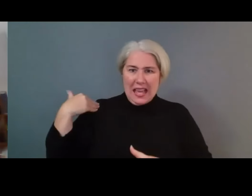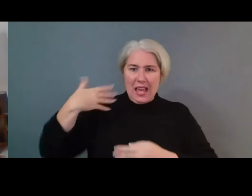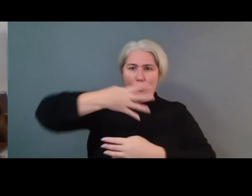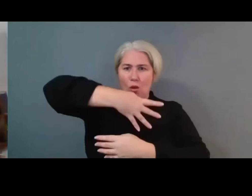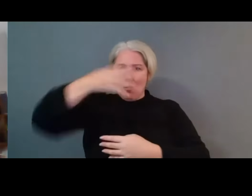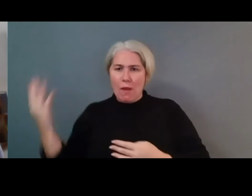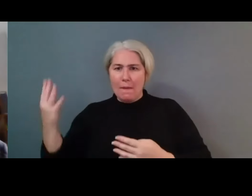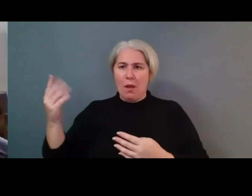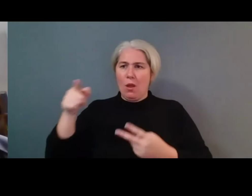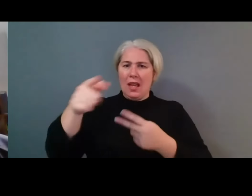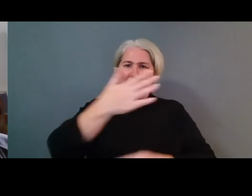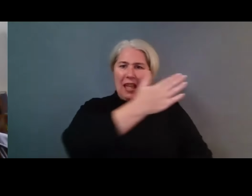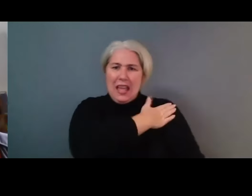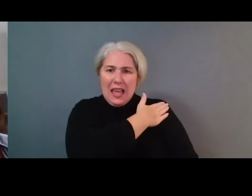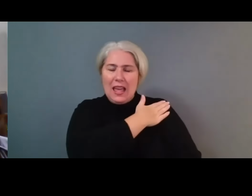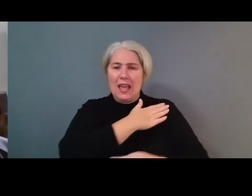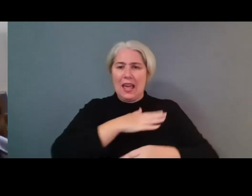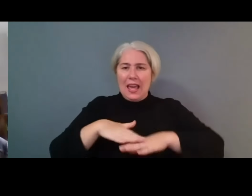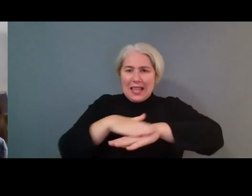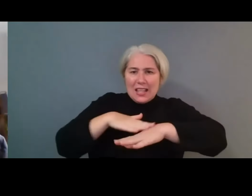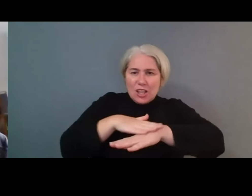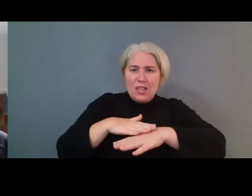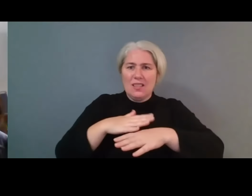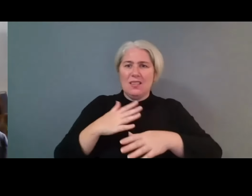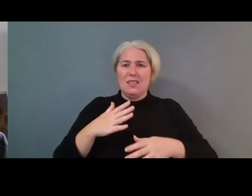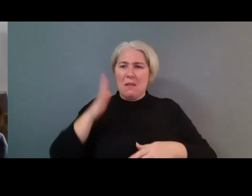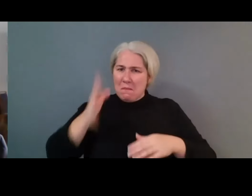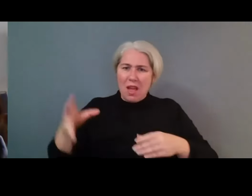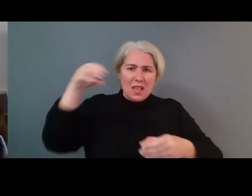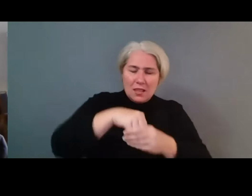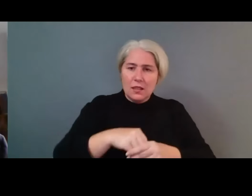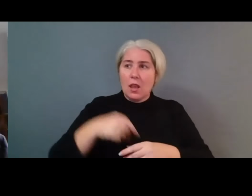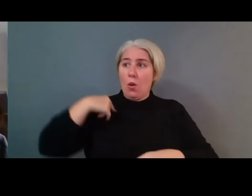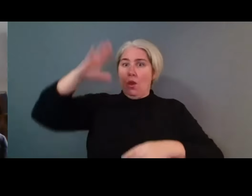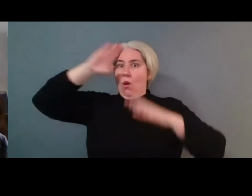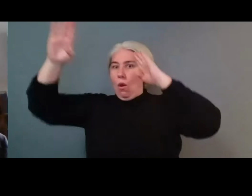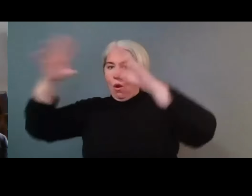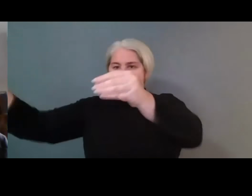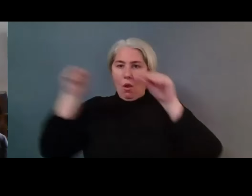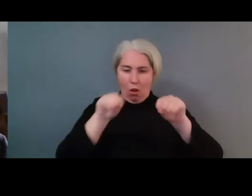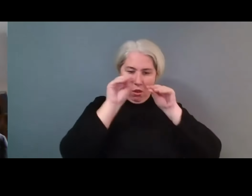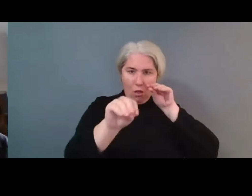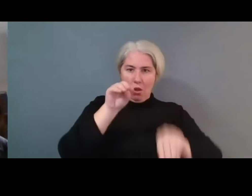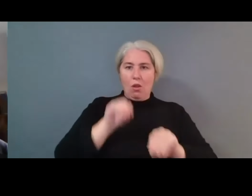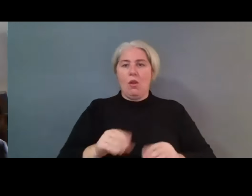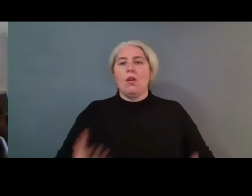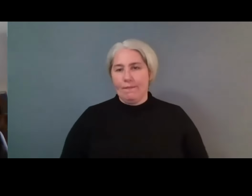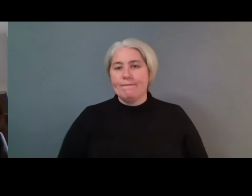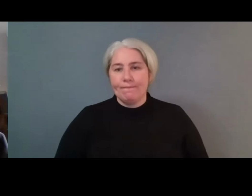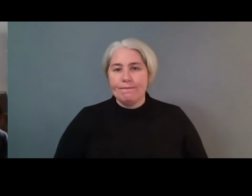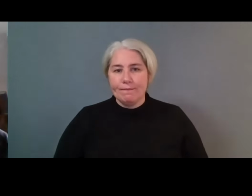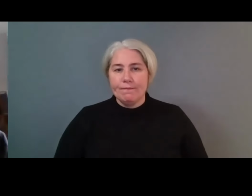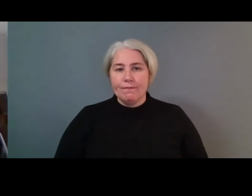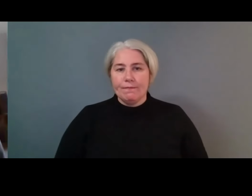they could not be pushed aside as for instance, submissions by individual academics where you said, yeah,